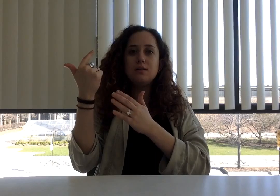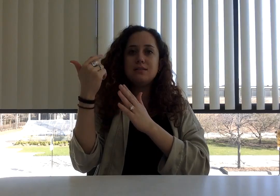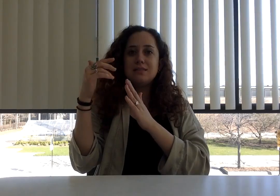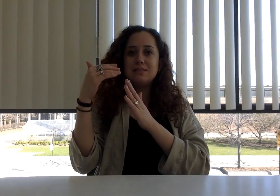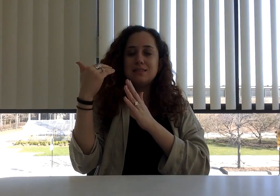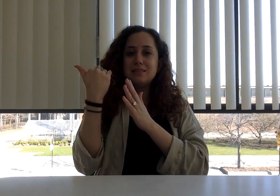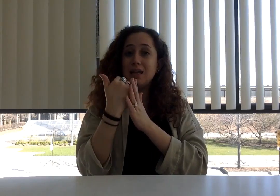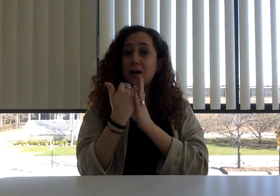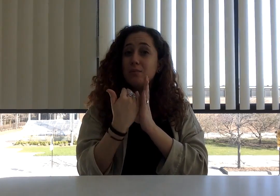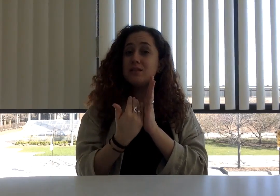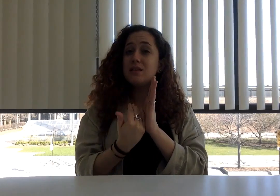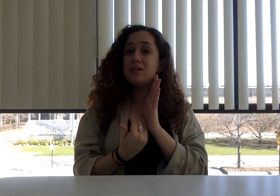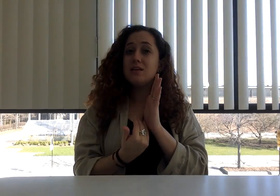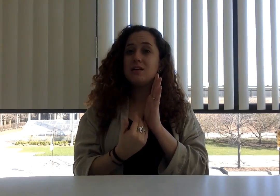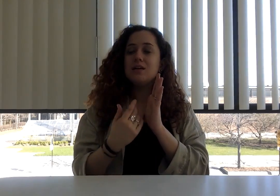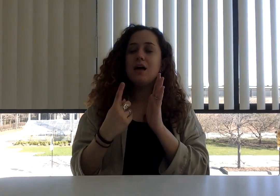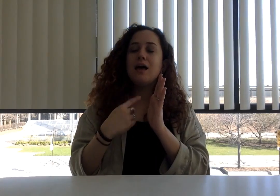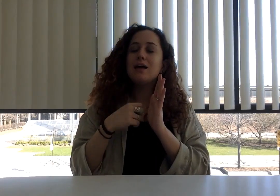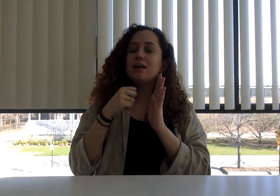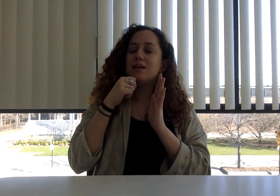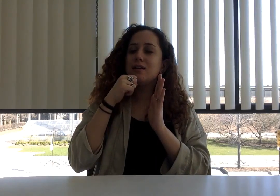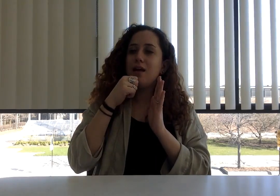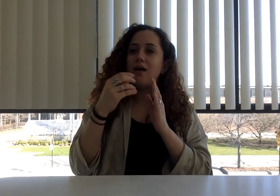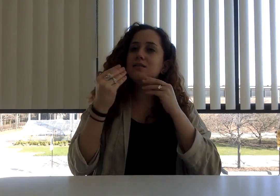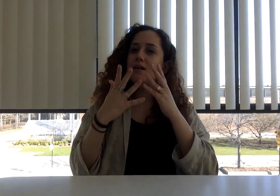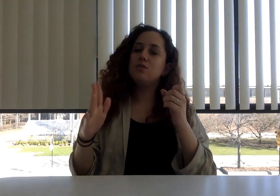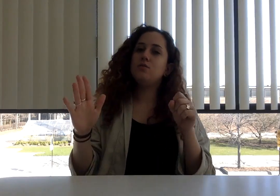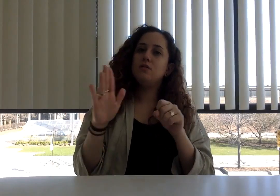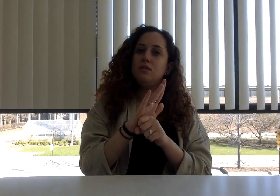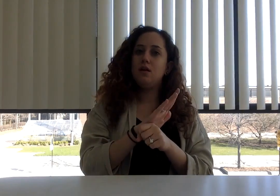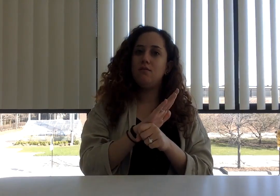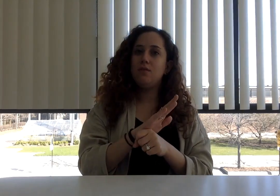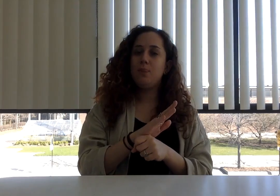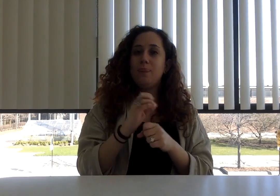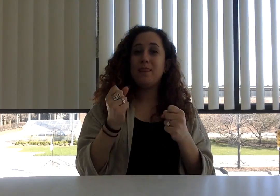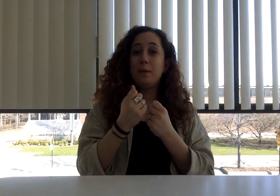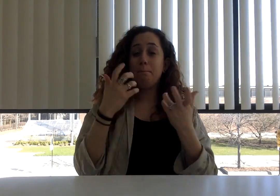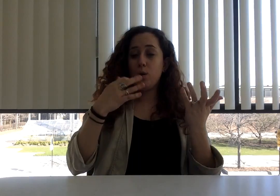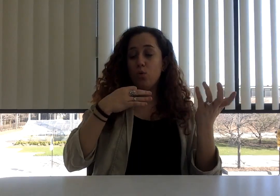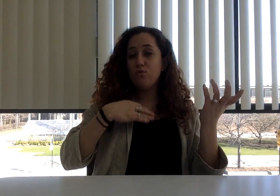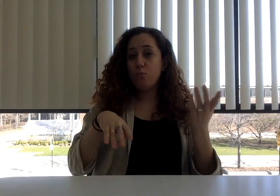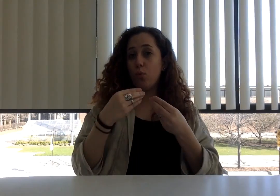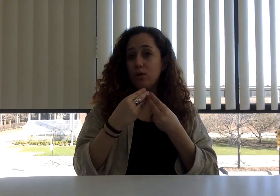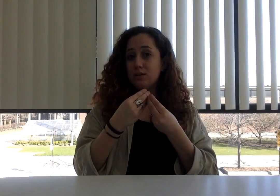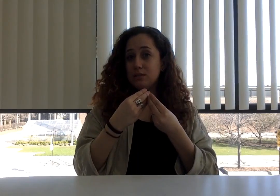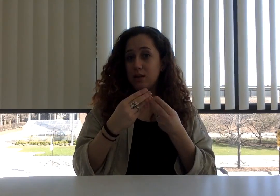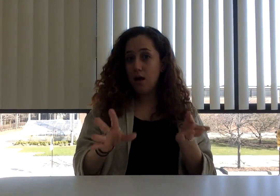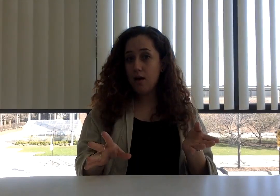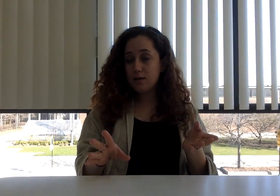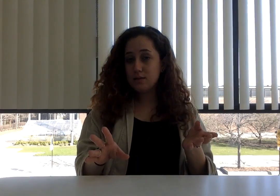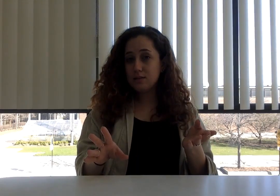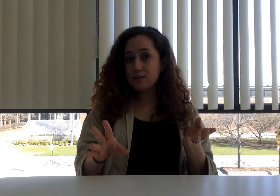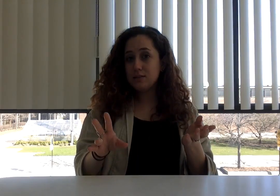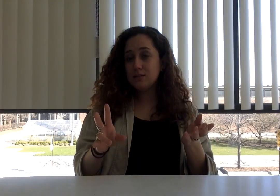points lost when you try and do too much at once. You do it as mental math and you do 3 steps in your